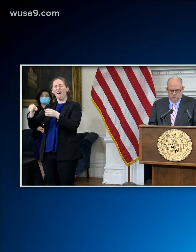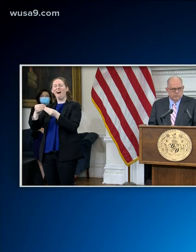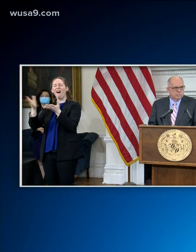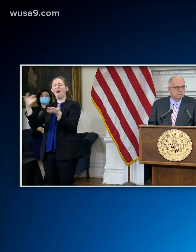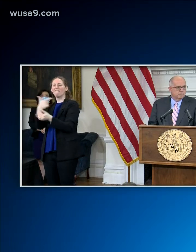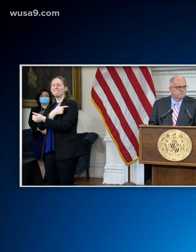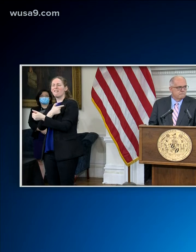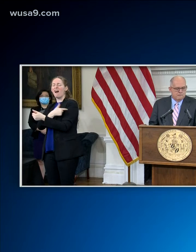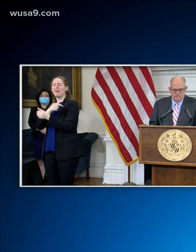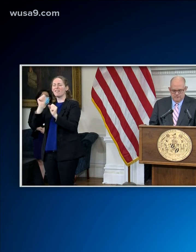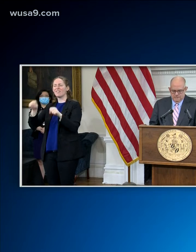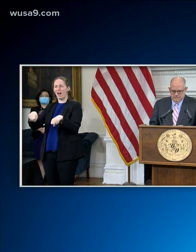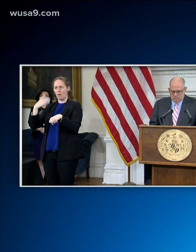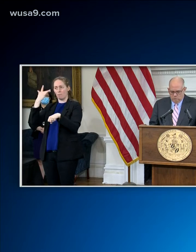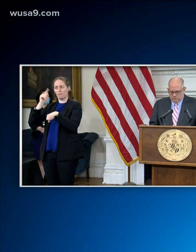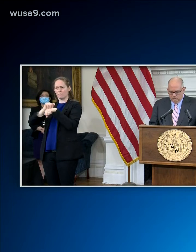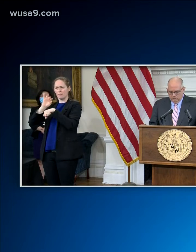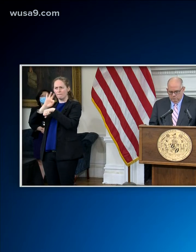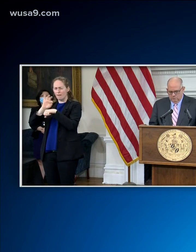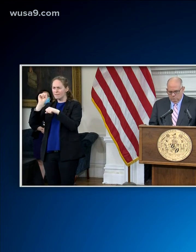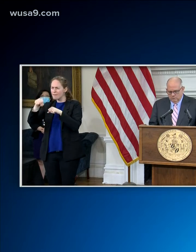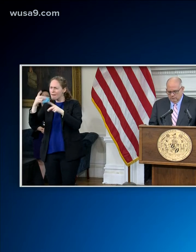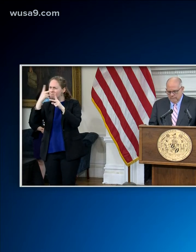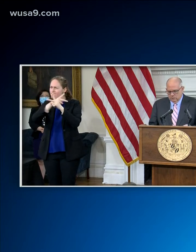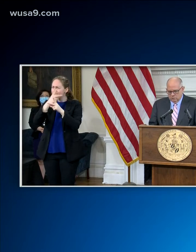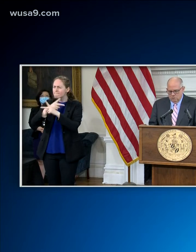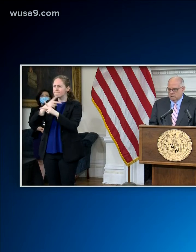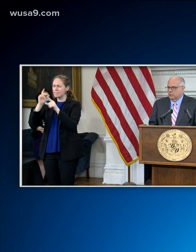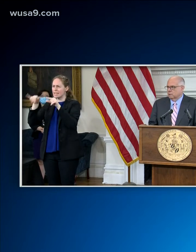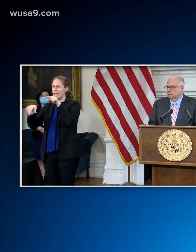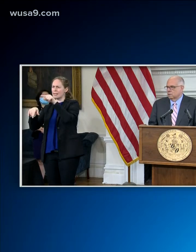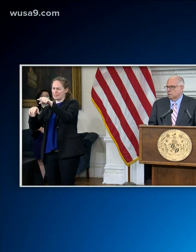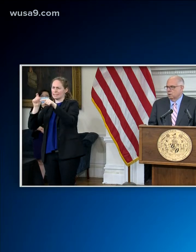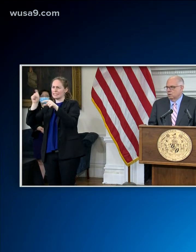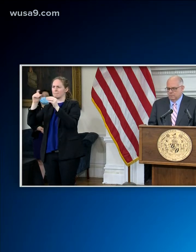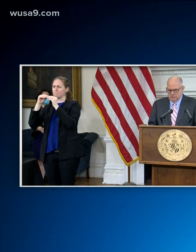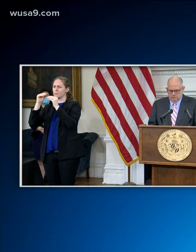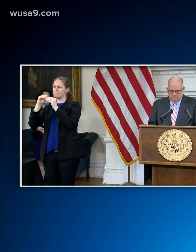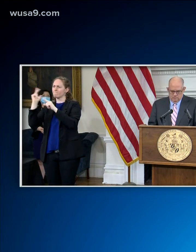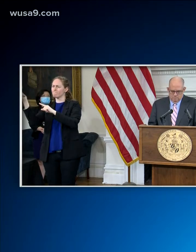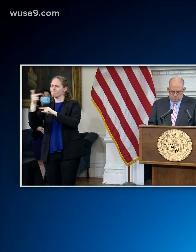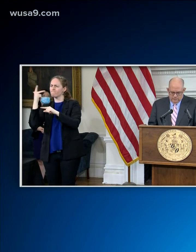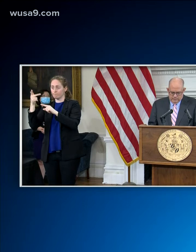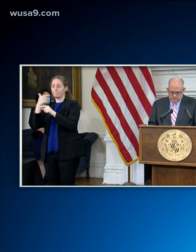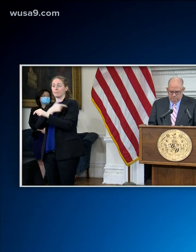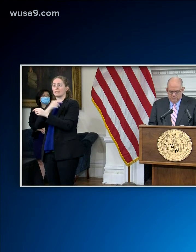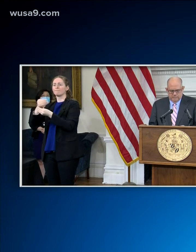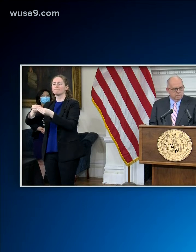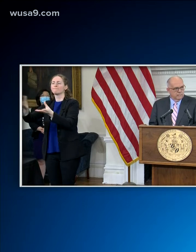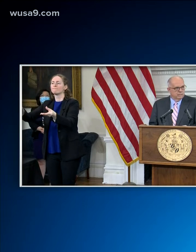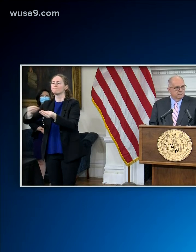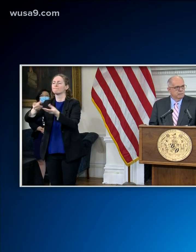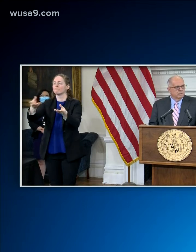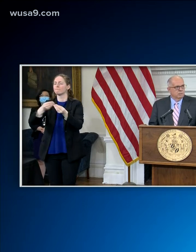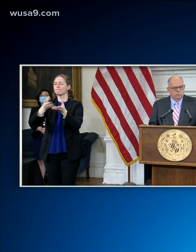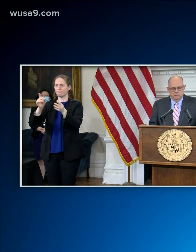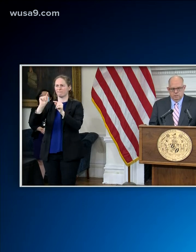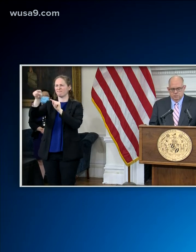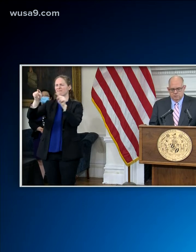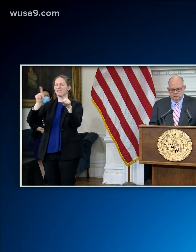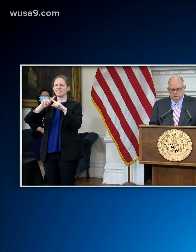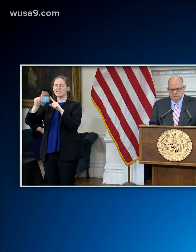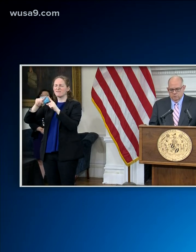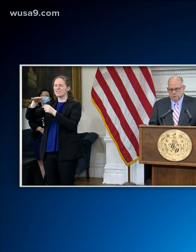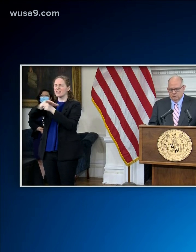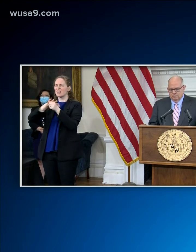Force operation. I want to once again strongly encourage all Marylanders to please get vaccinated when it